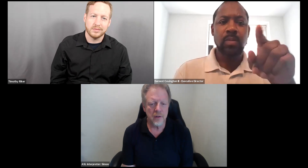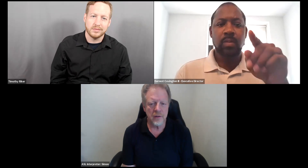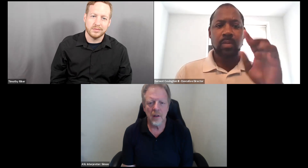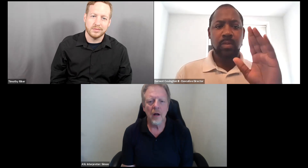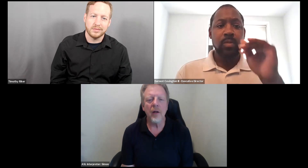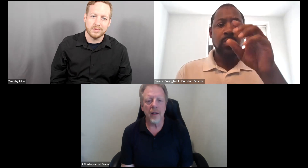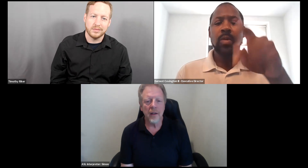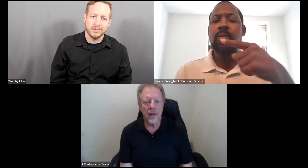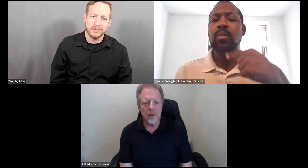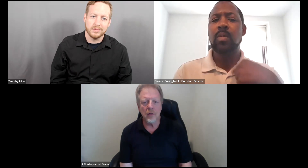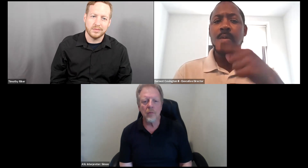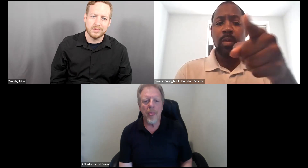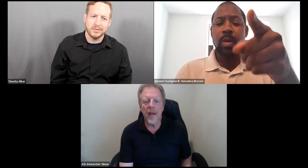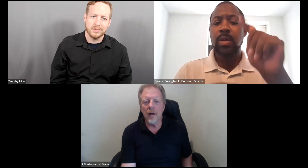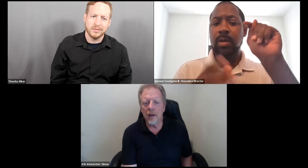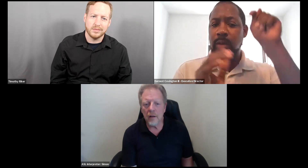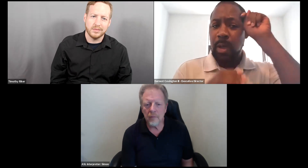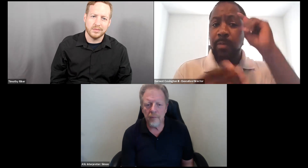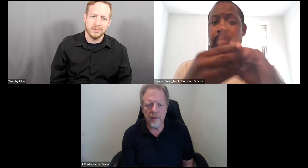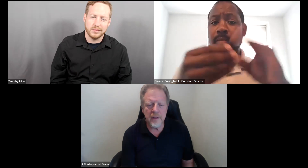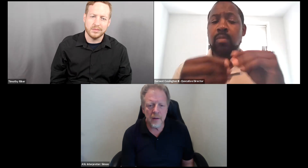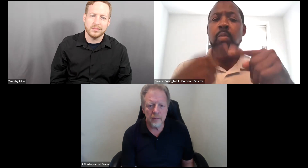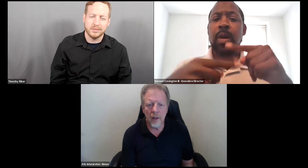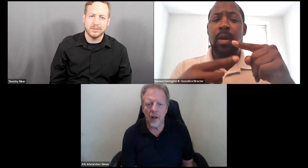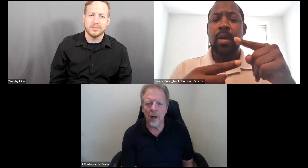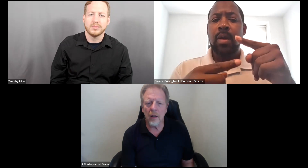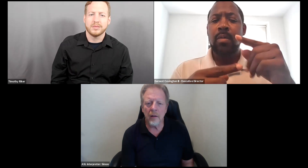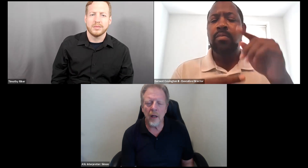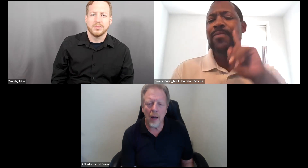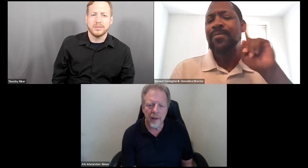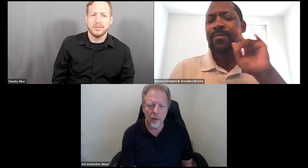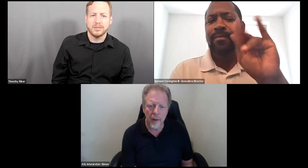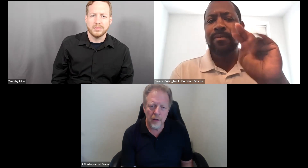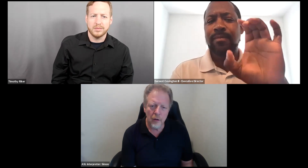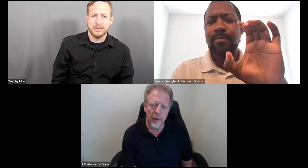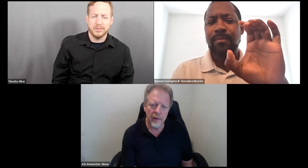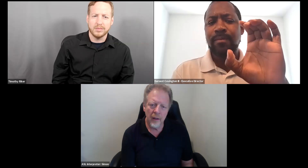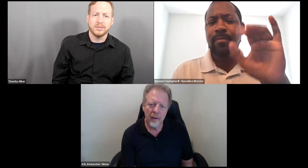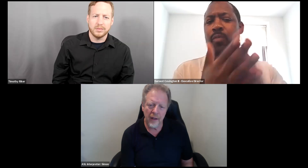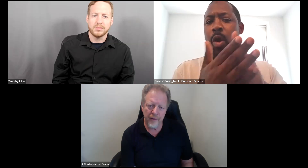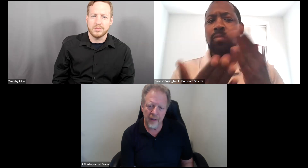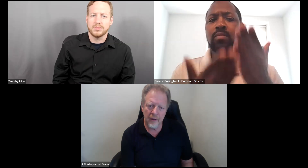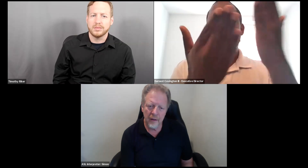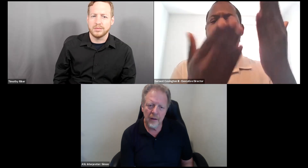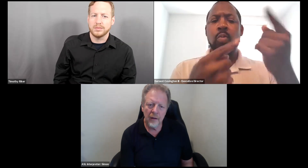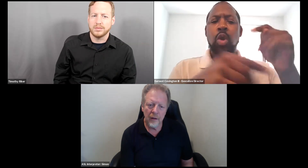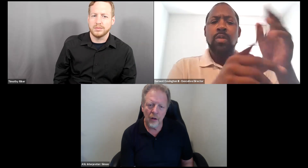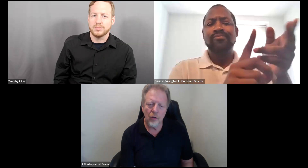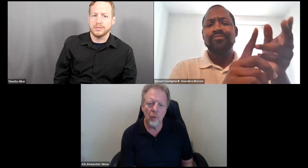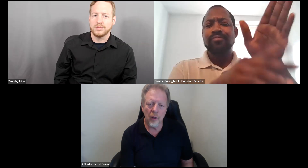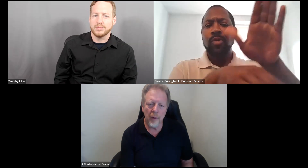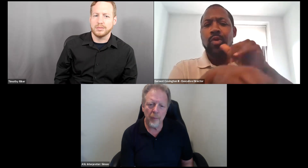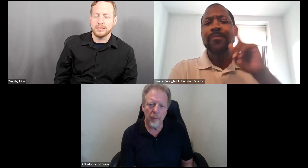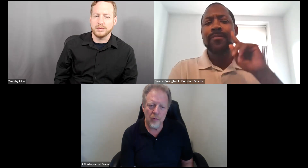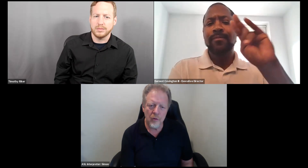This is Ernest. Okay, so Tim, and the comment that you made, you know, about Deaf Inc., you know,